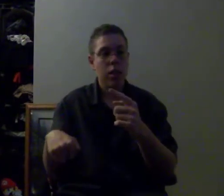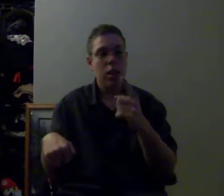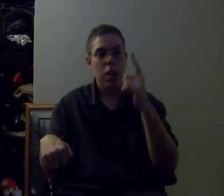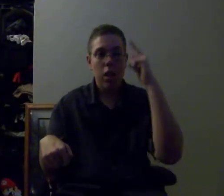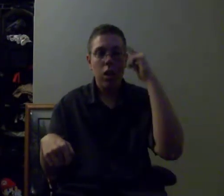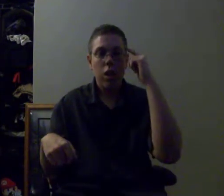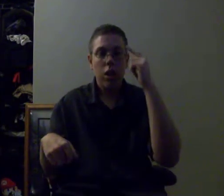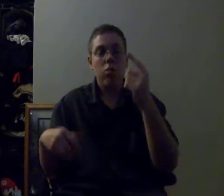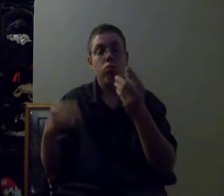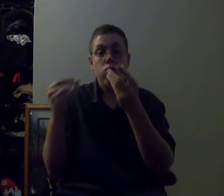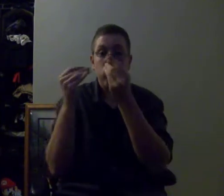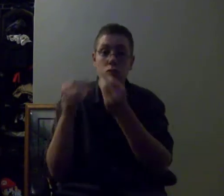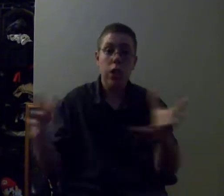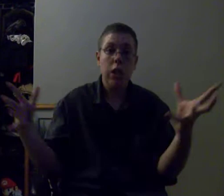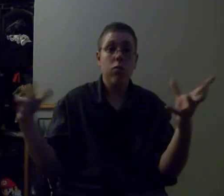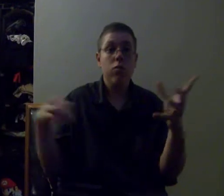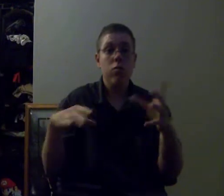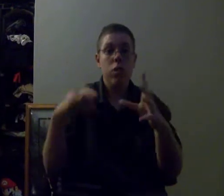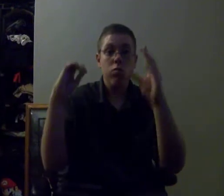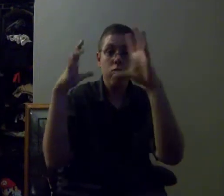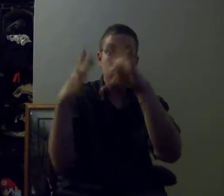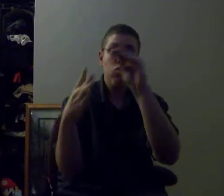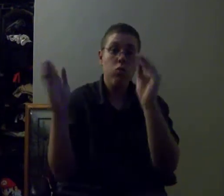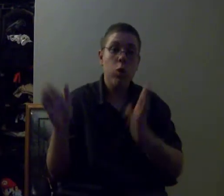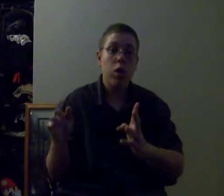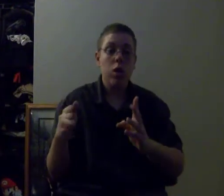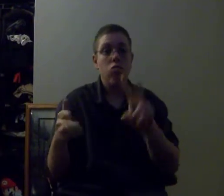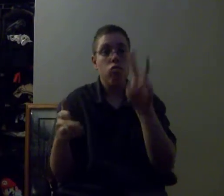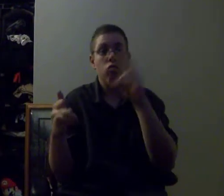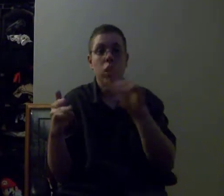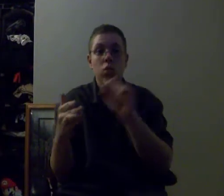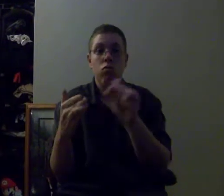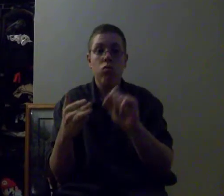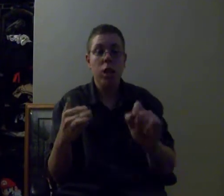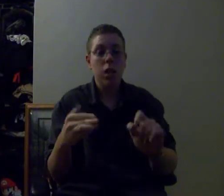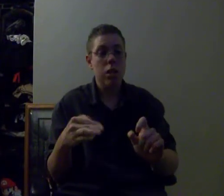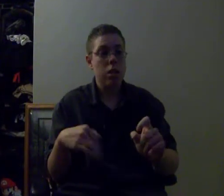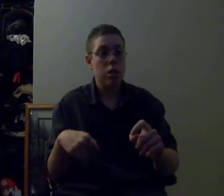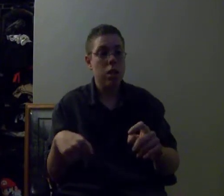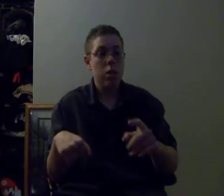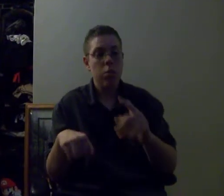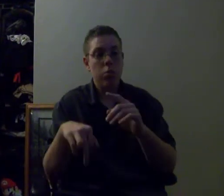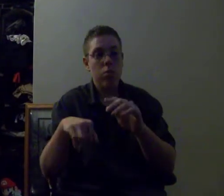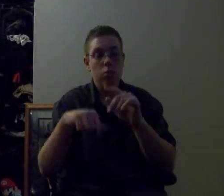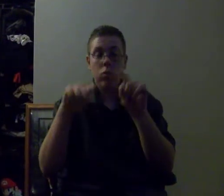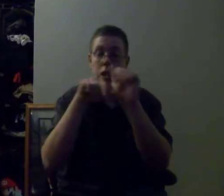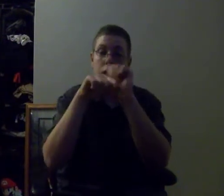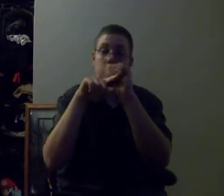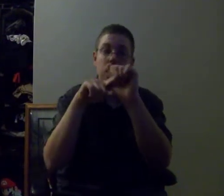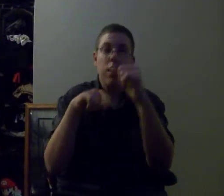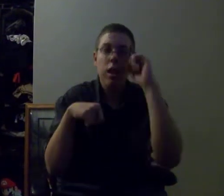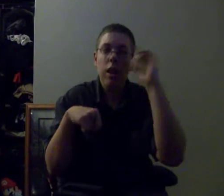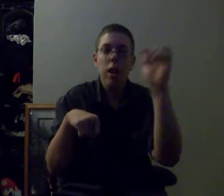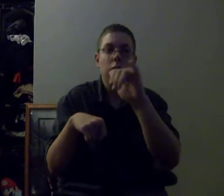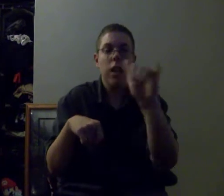or any sort of theme. So I like to think about giving my students assignments that are related to a